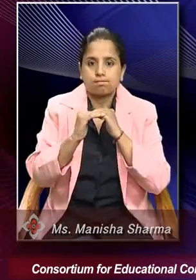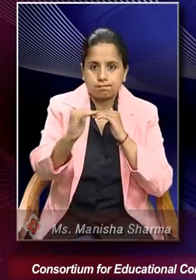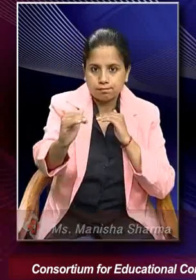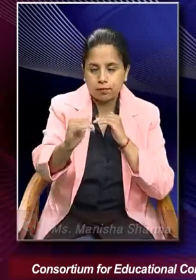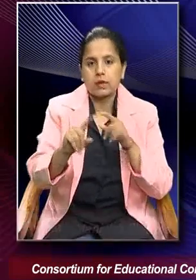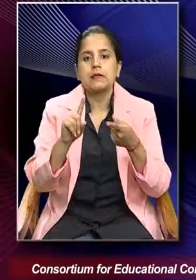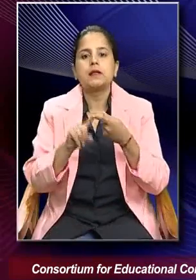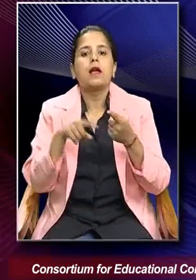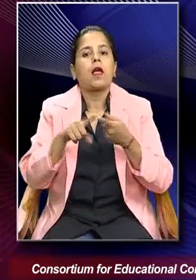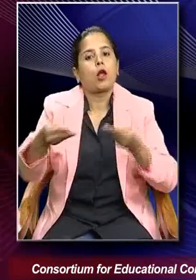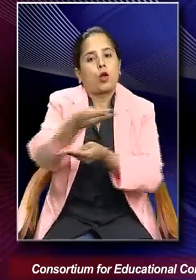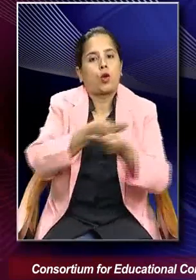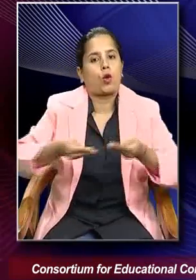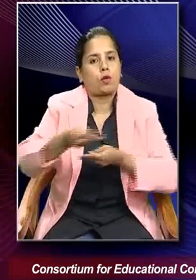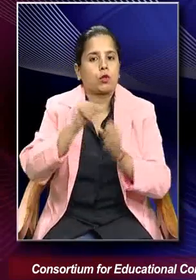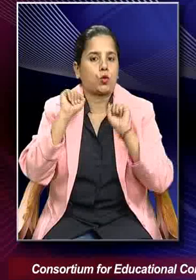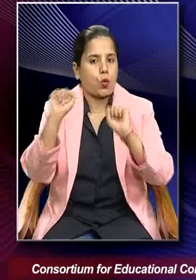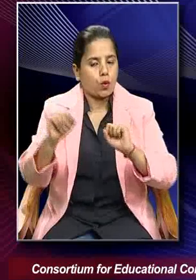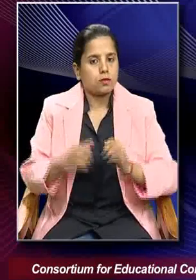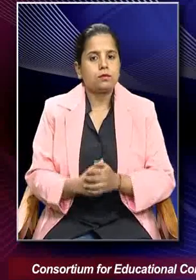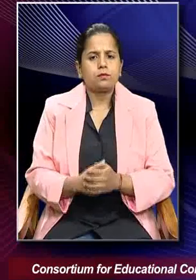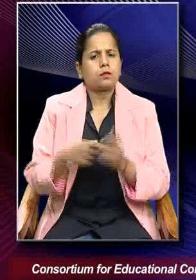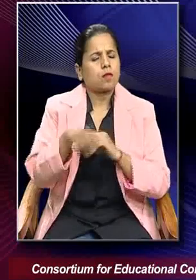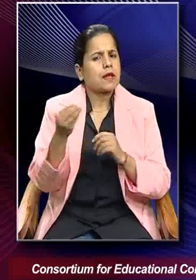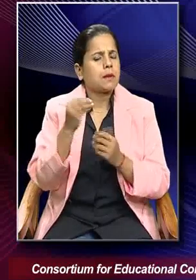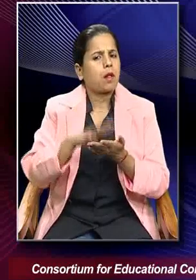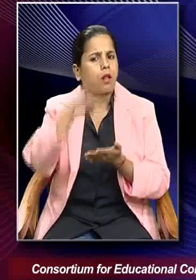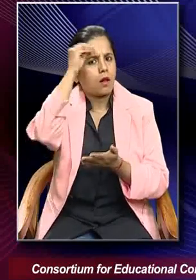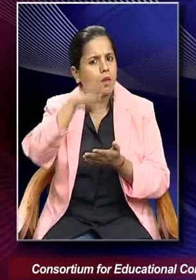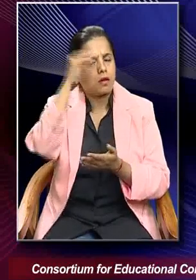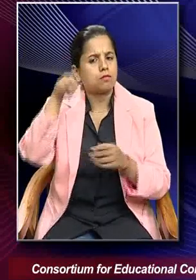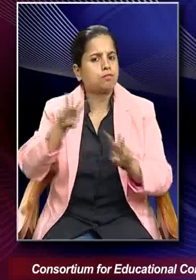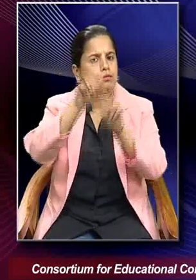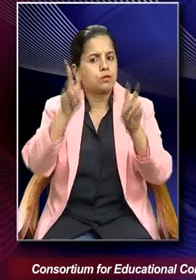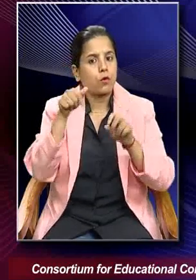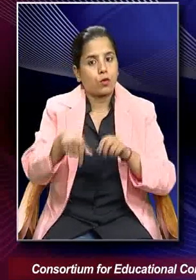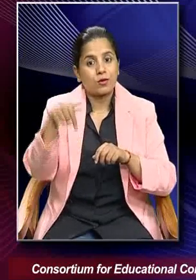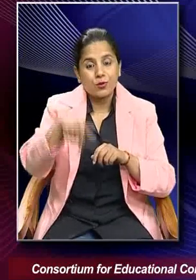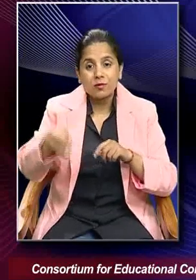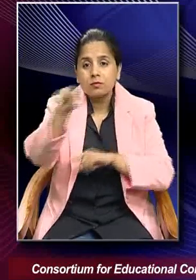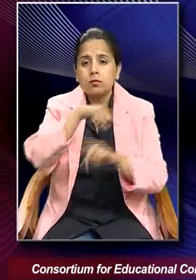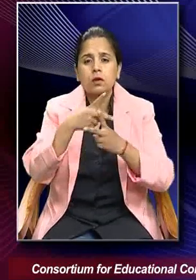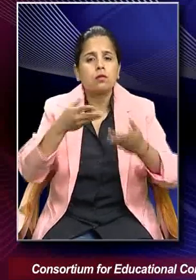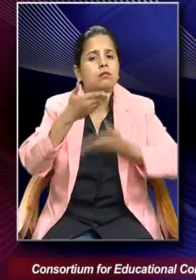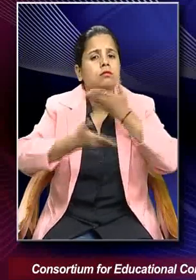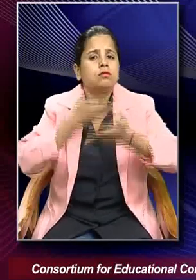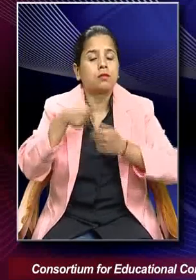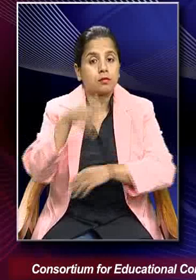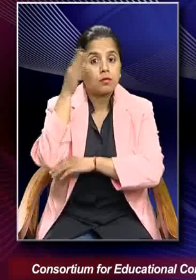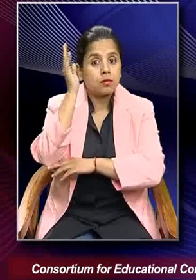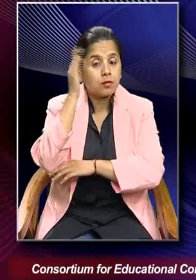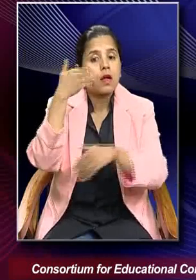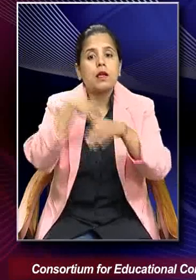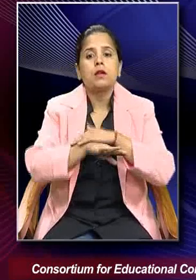and economics. Certain learning objectives for this section, for this particular lecture, would